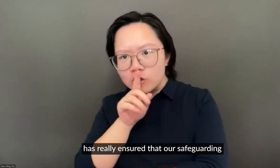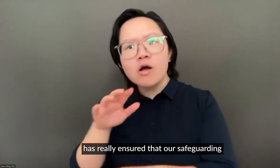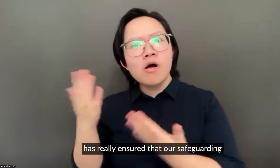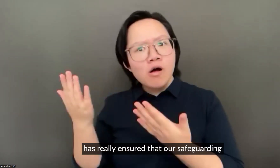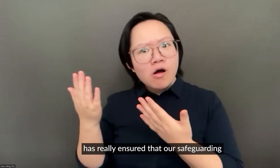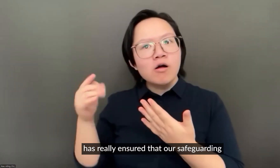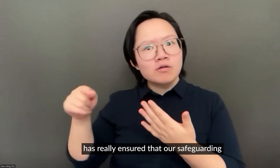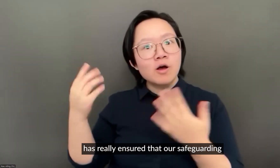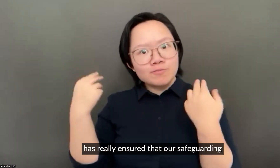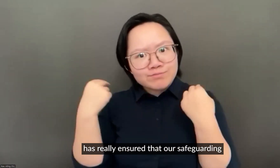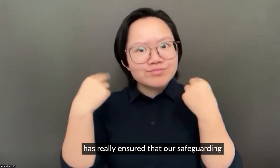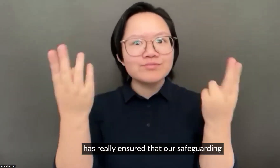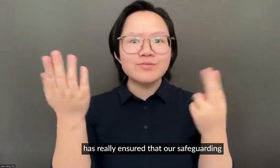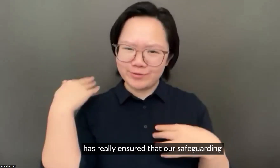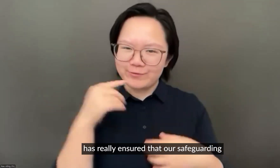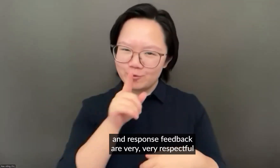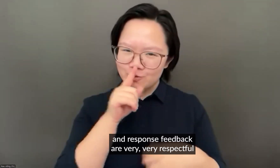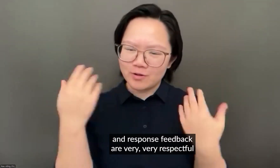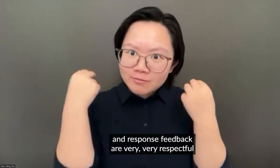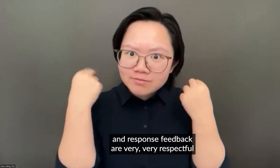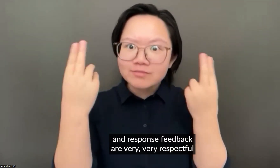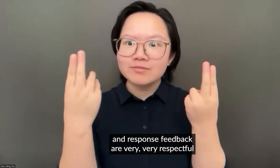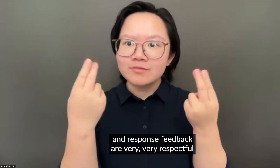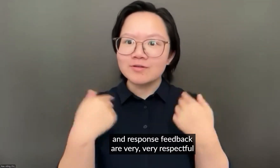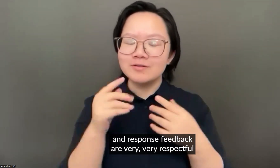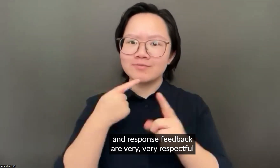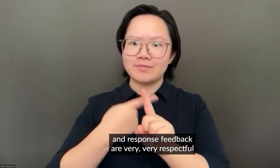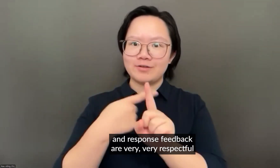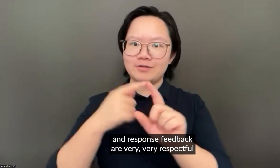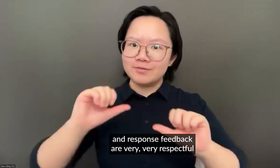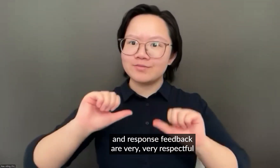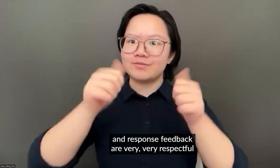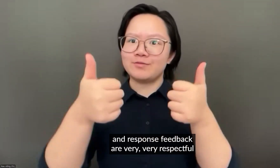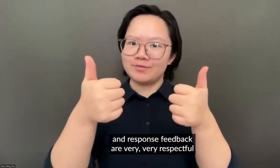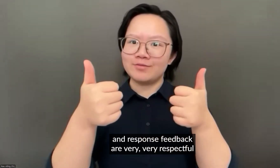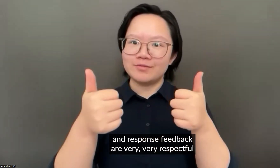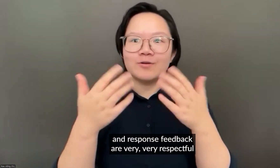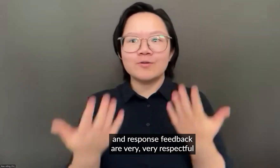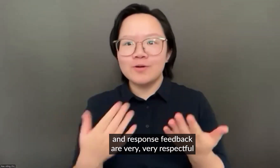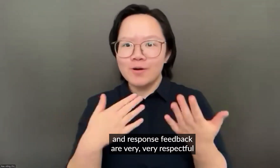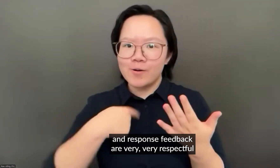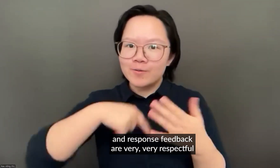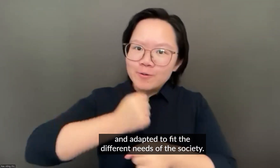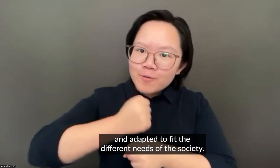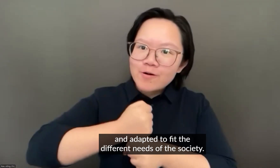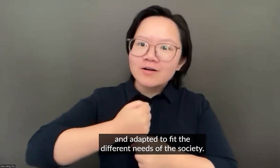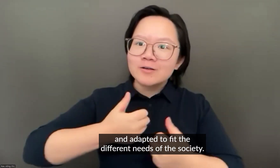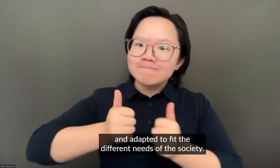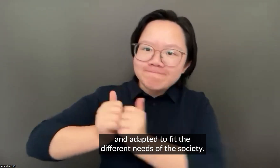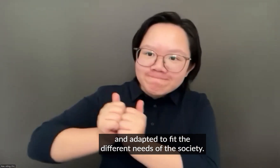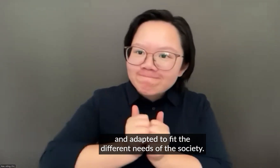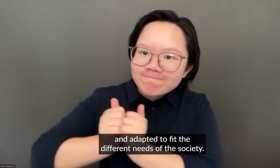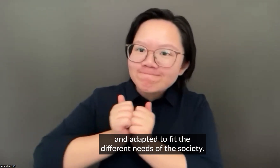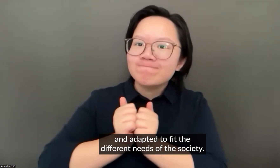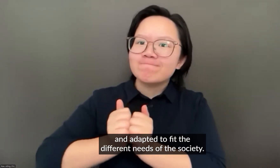has really ensured that our safeguarding and response feedback are very, very respectful and adapted